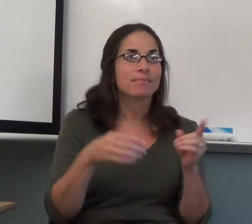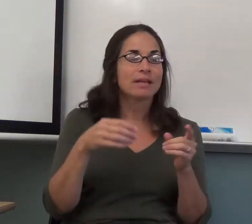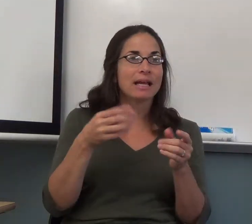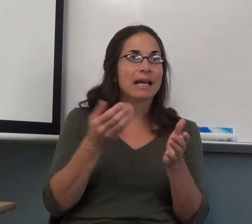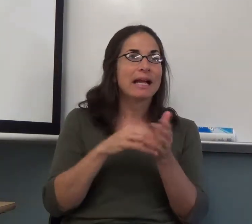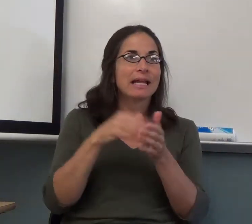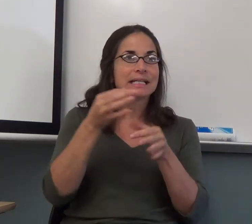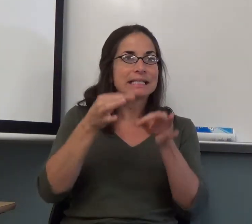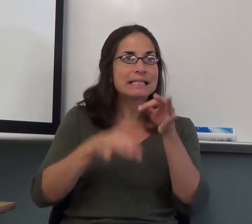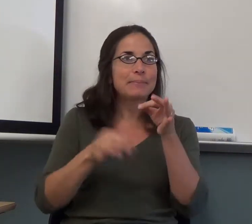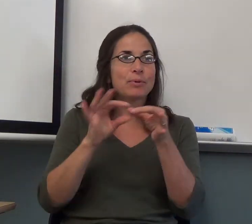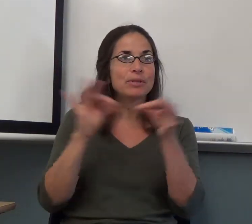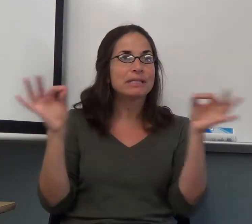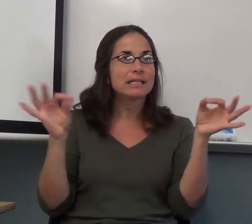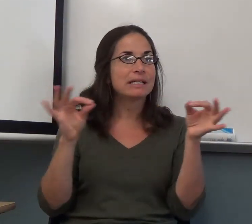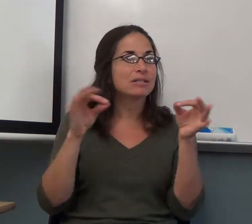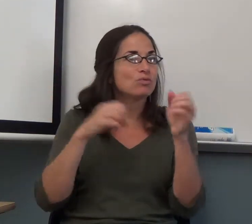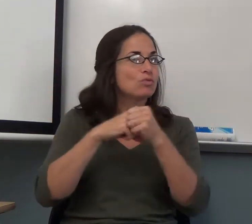is? Subject, verb, object. Thank you.